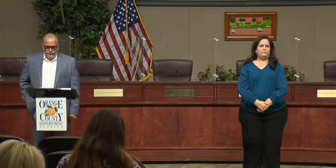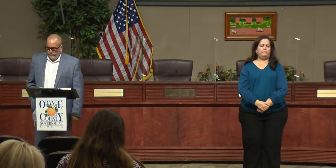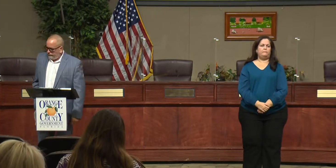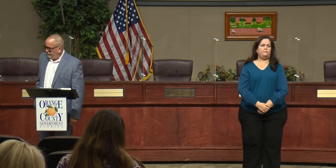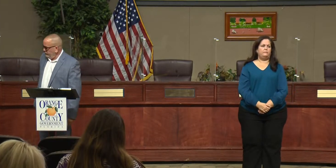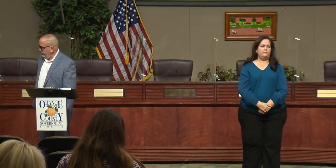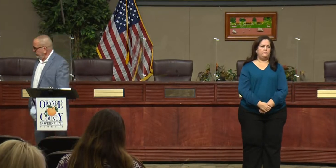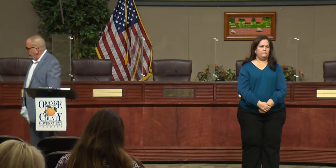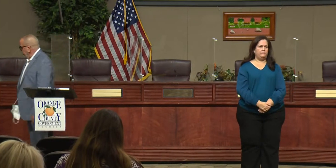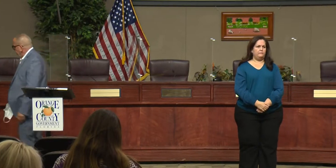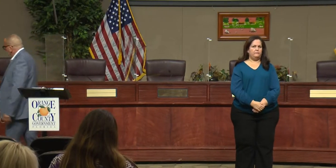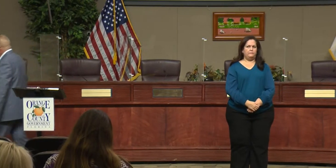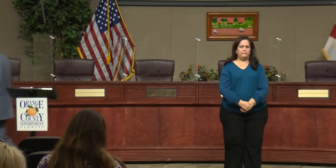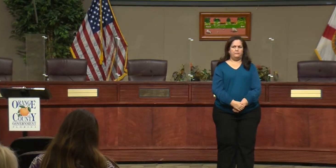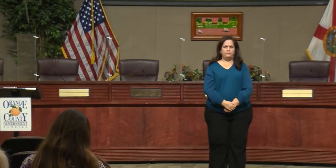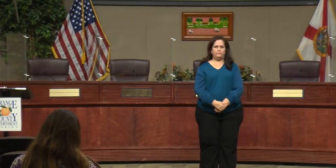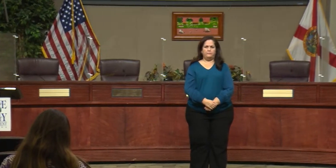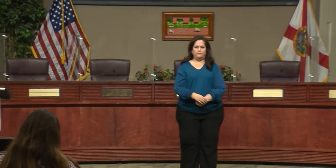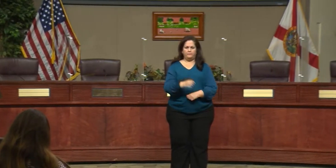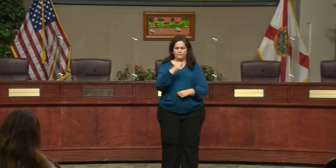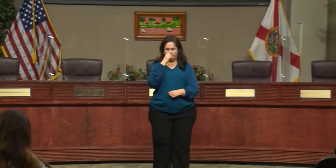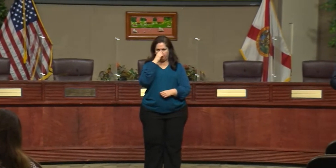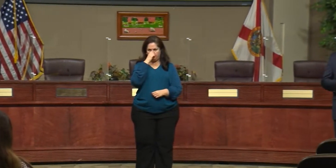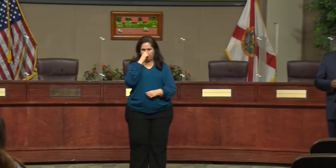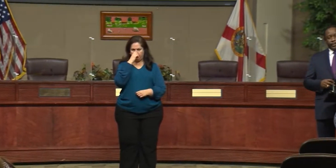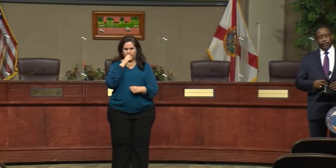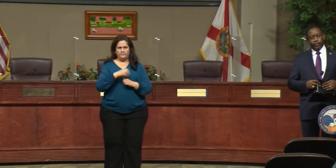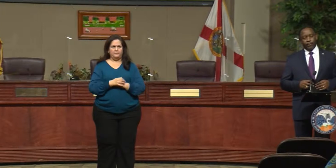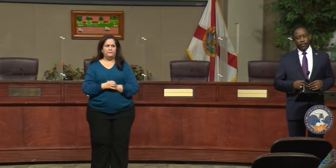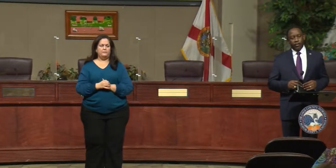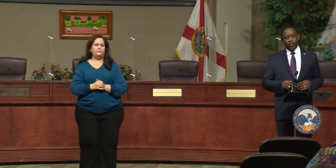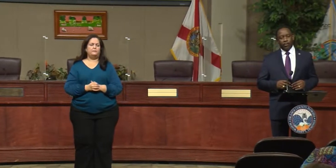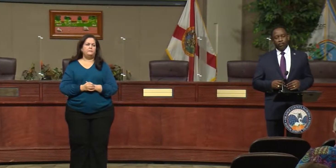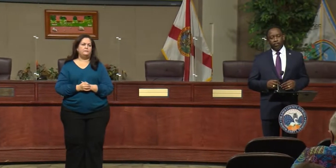I will add that there's a lot of